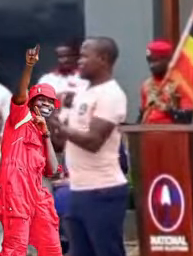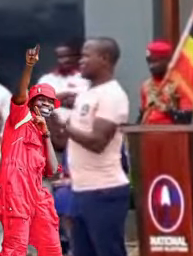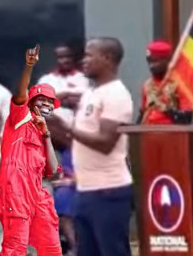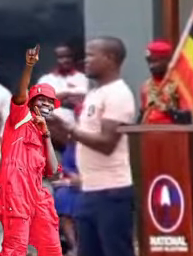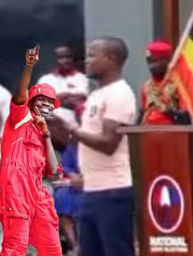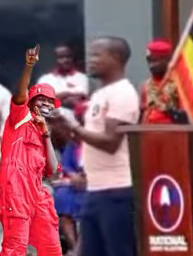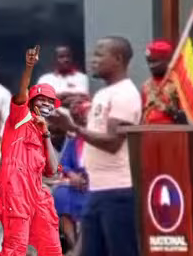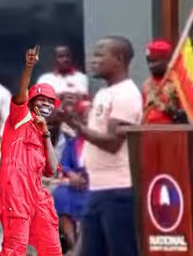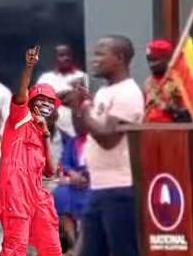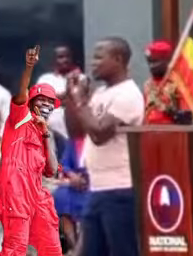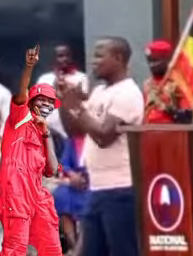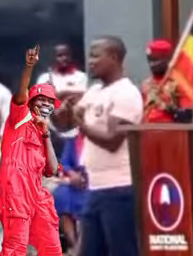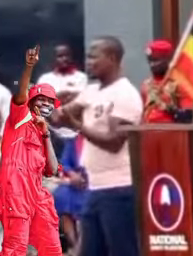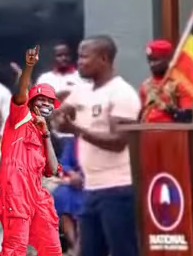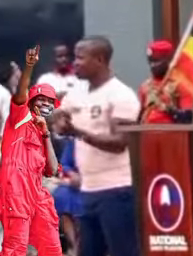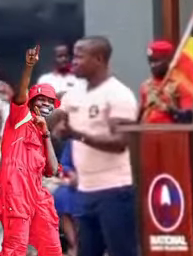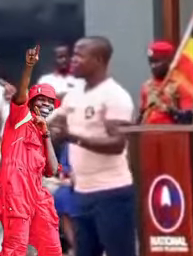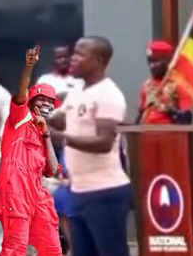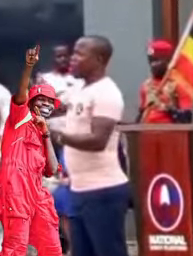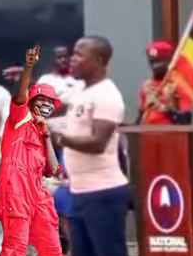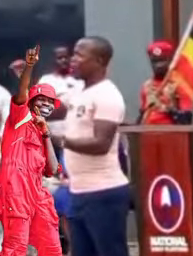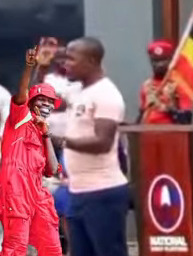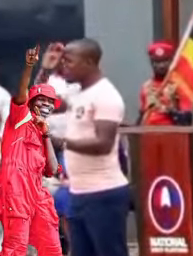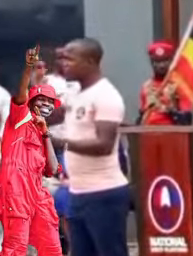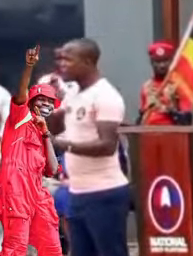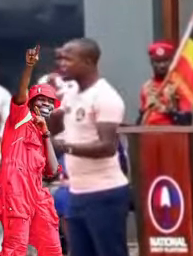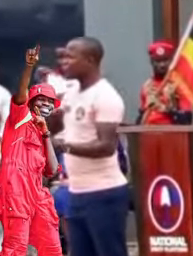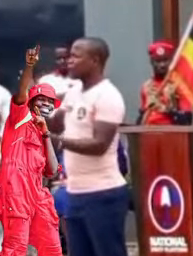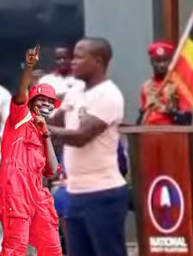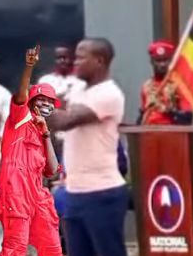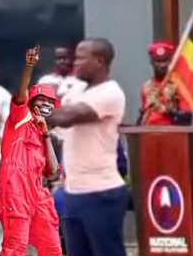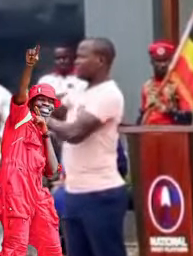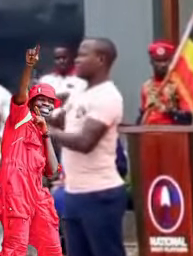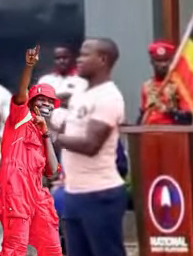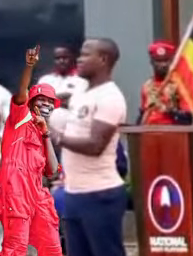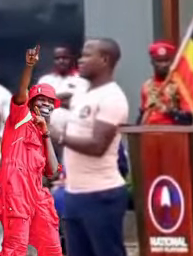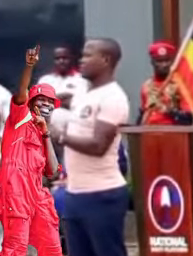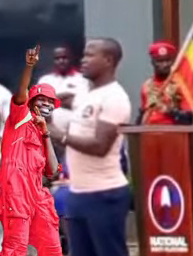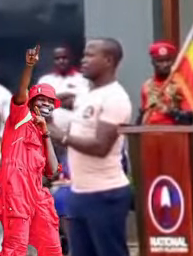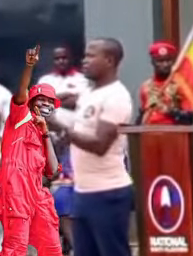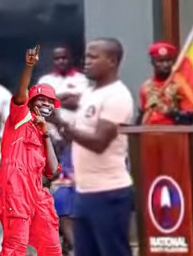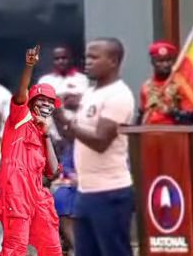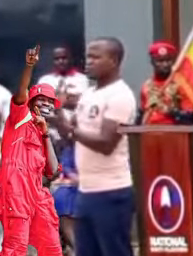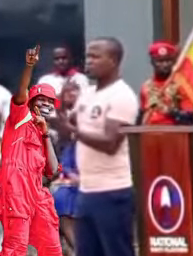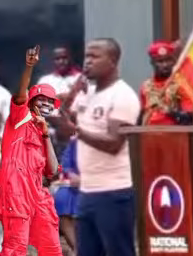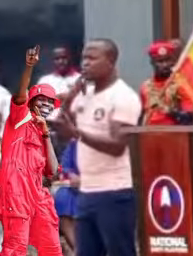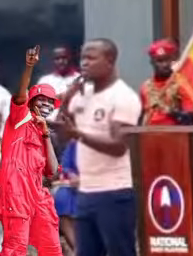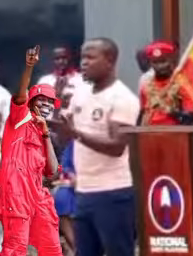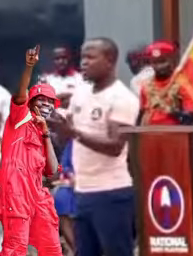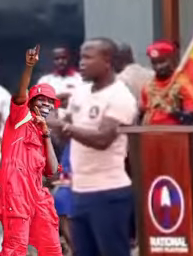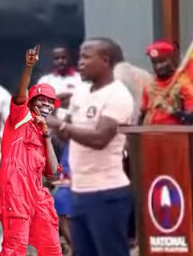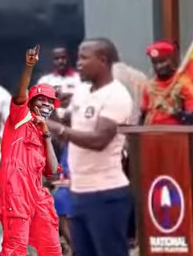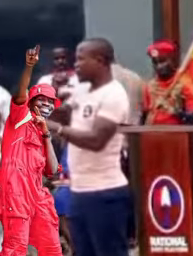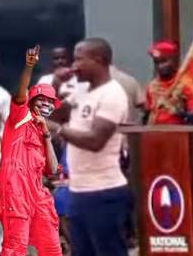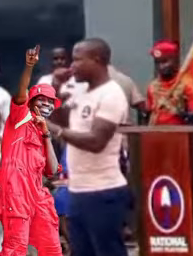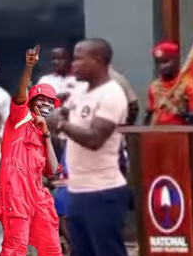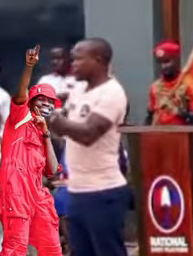So, all of us here are candidates of disability, especially when we are facing this brutal regime.